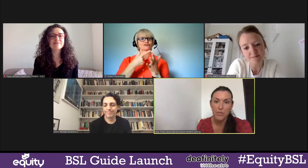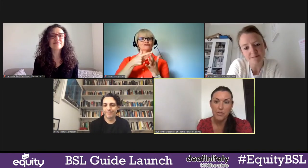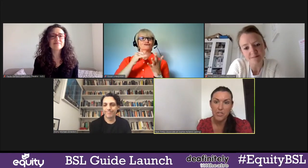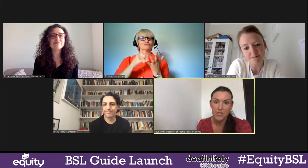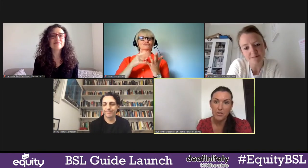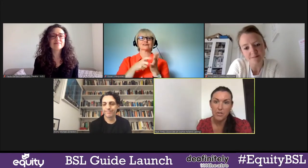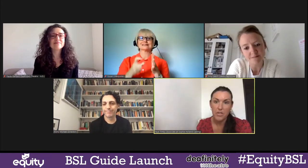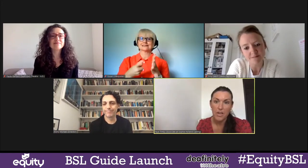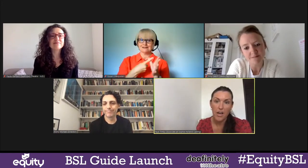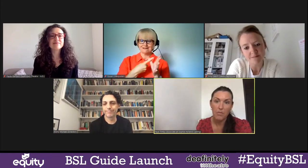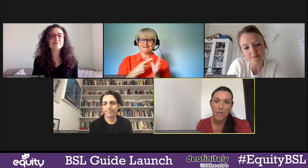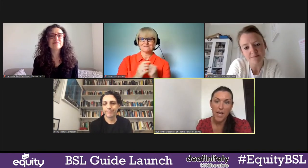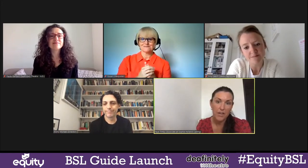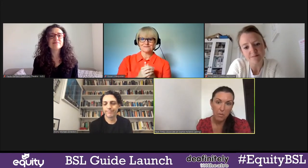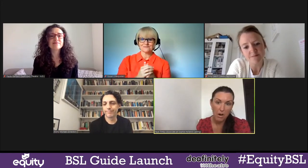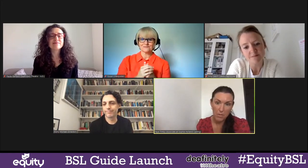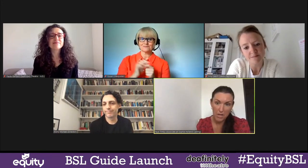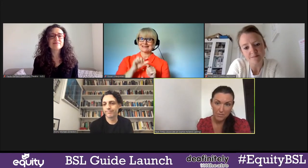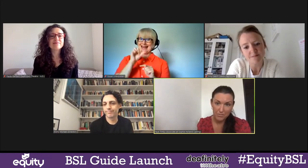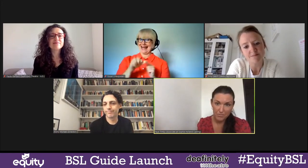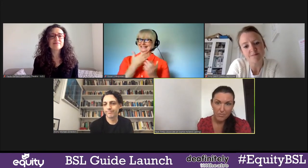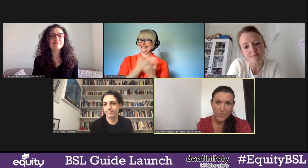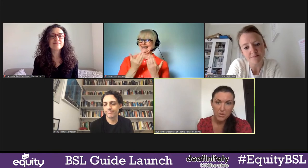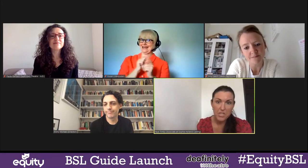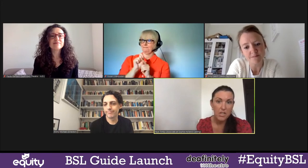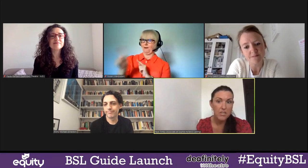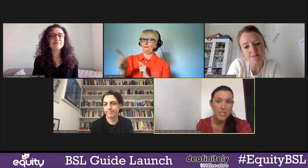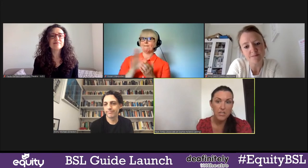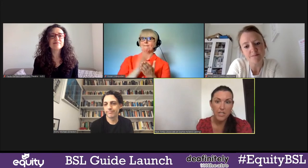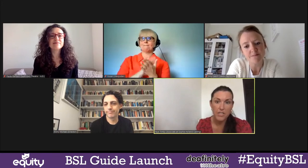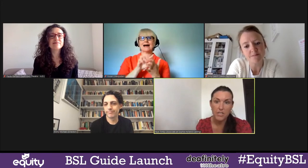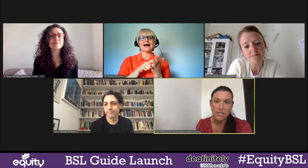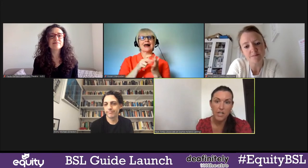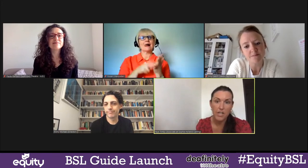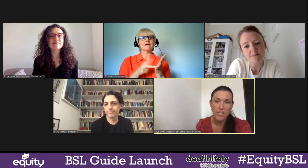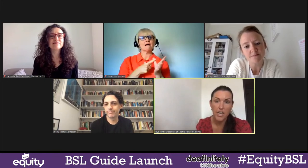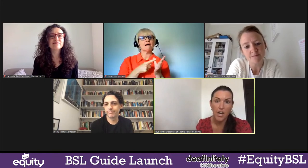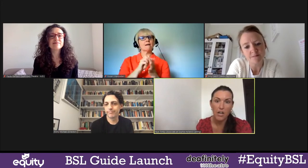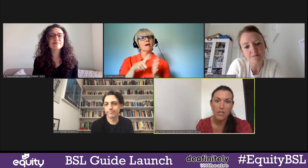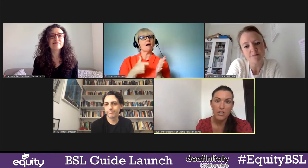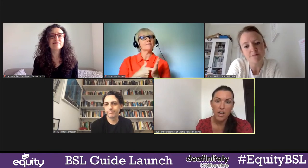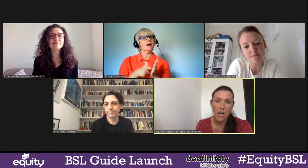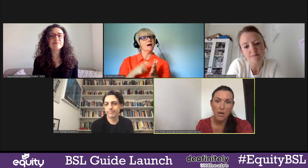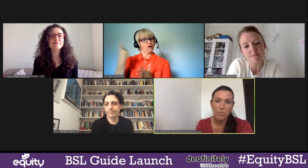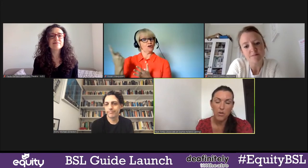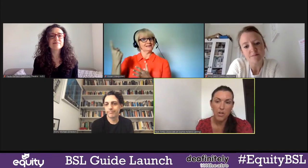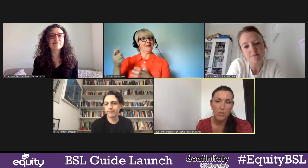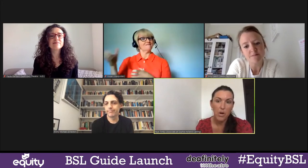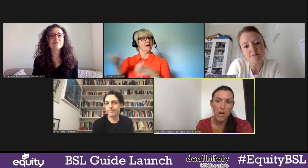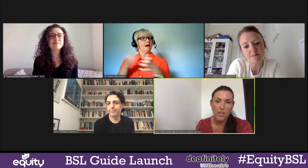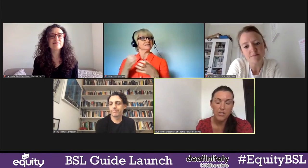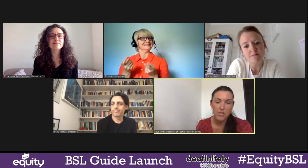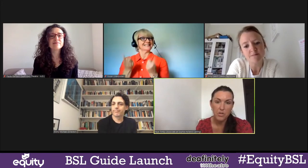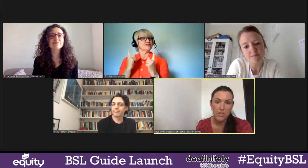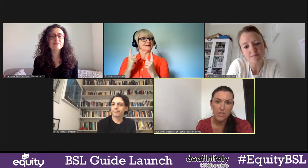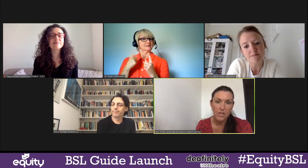to Helena Palmer, who was the casting director, to congratulate her on her work. I just thought the casting